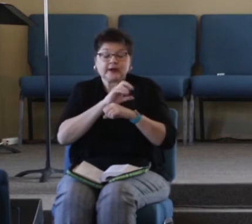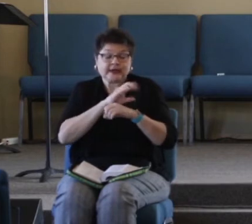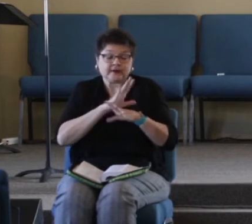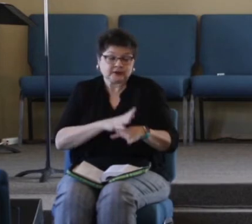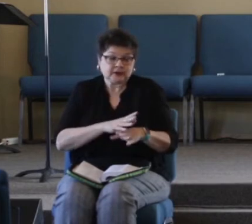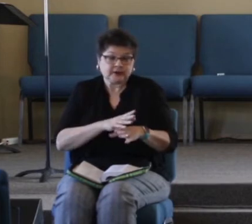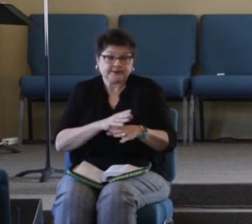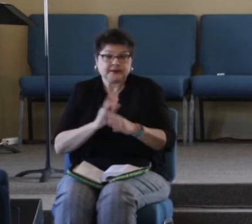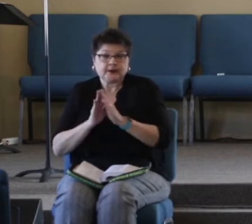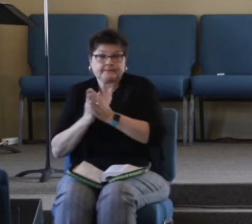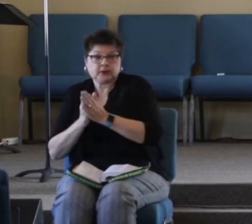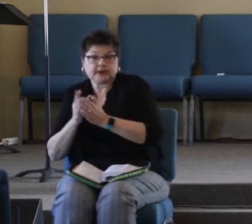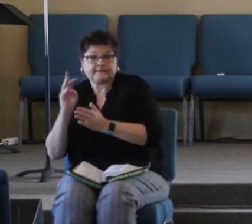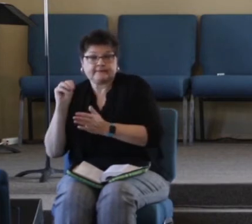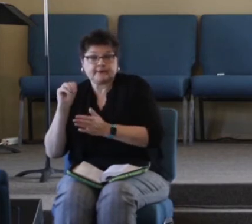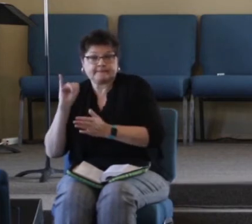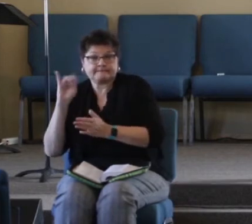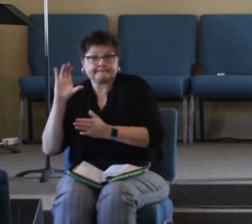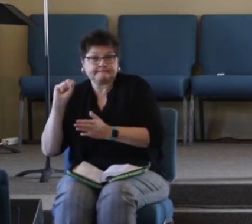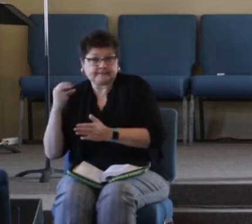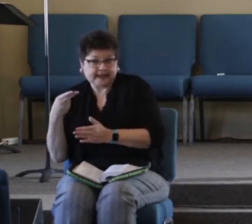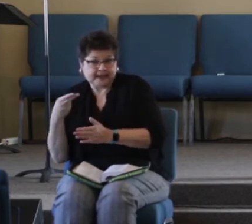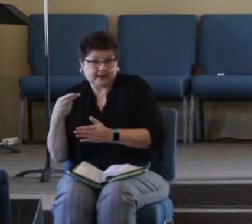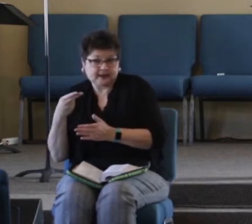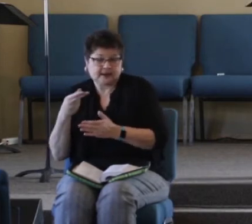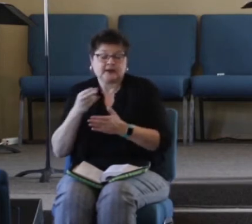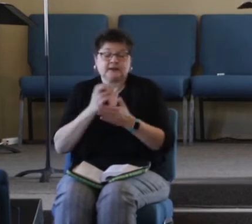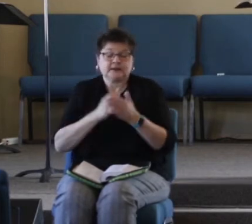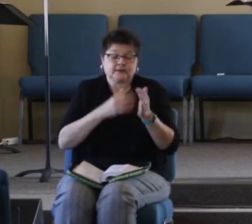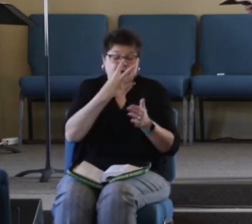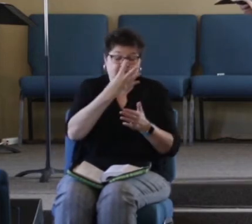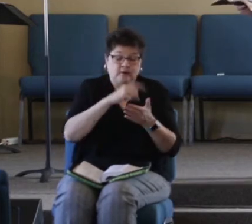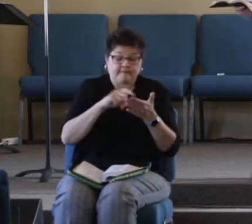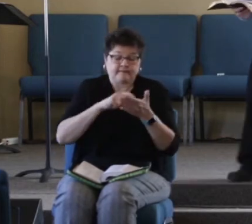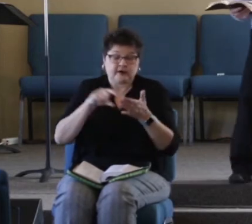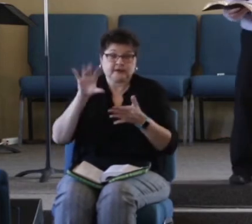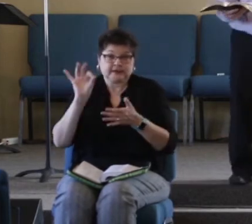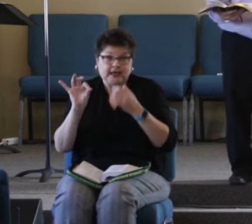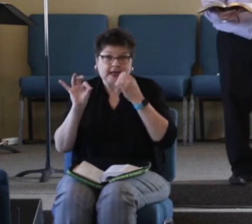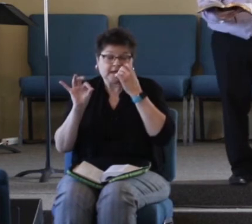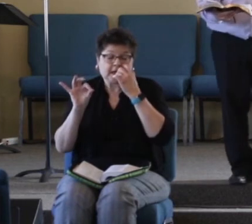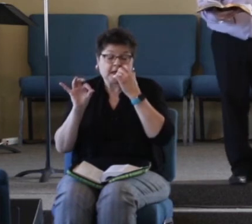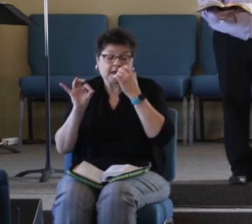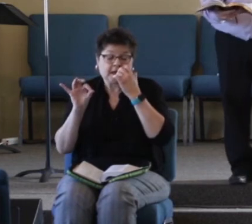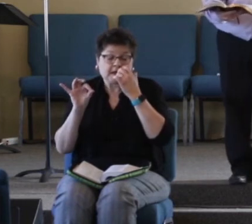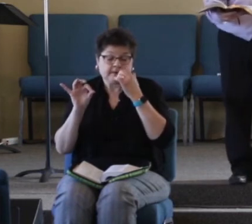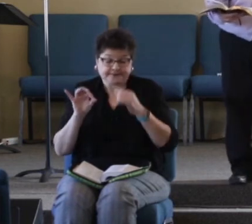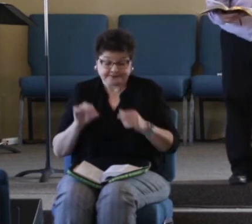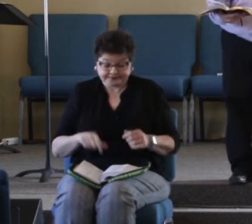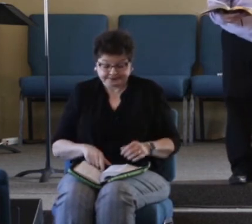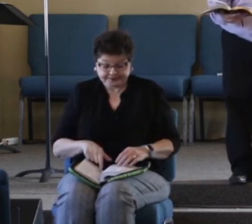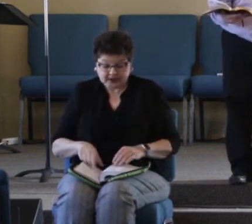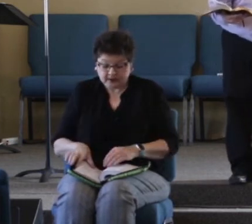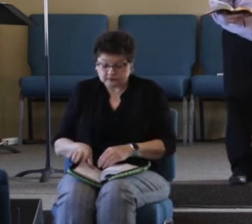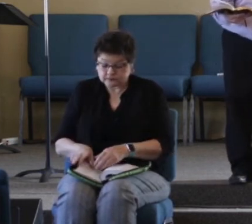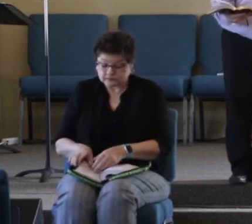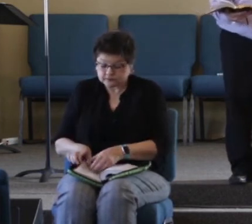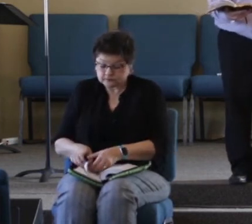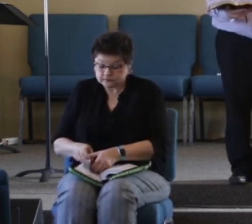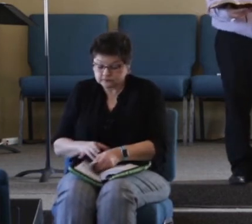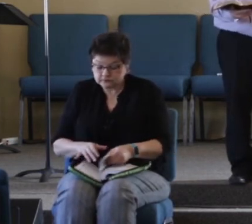9, Micah declares the dilemma that the captives in the Jewish captives in